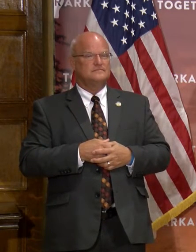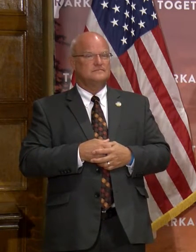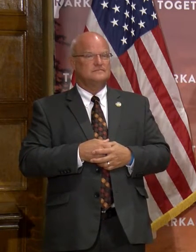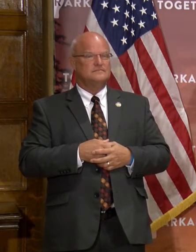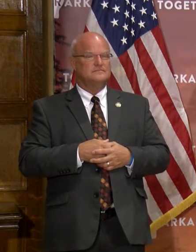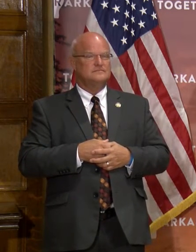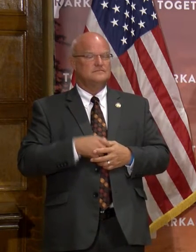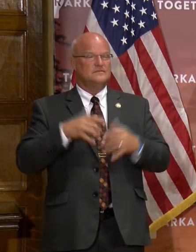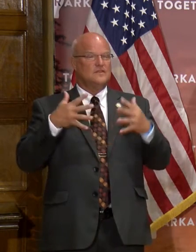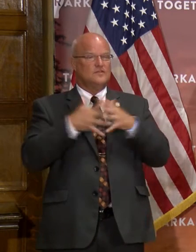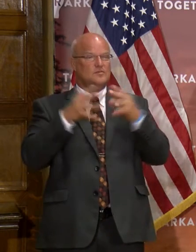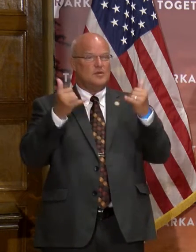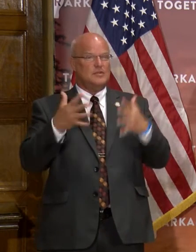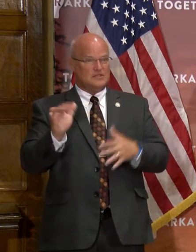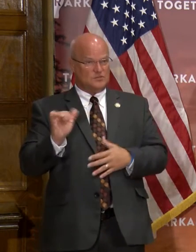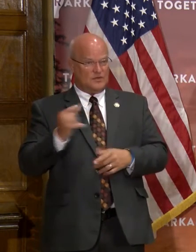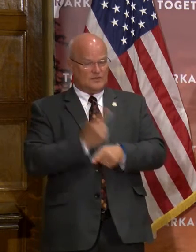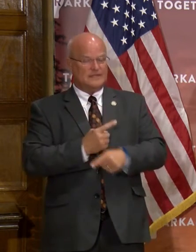while playing.